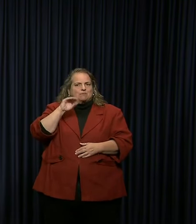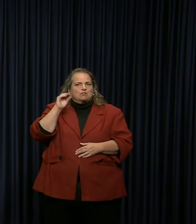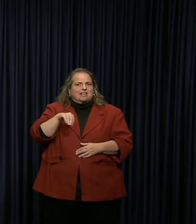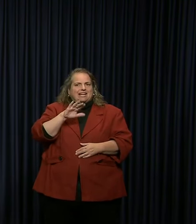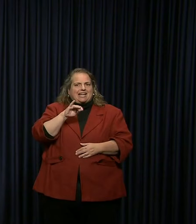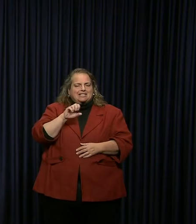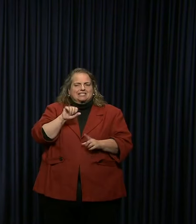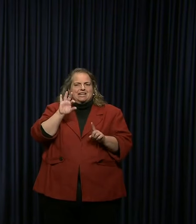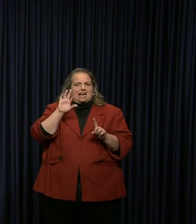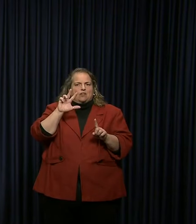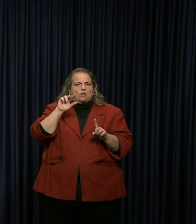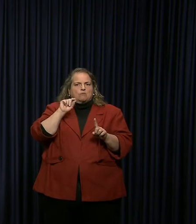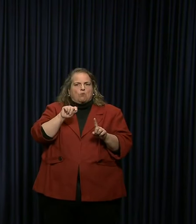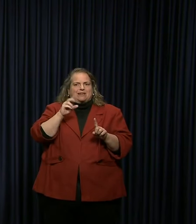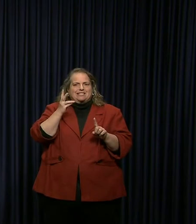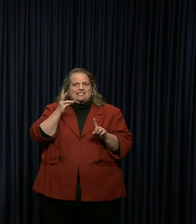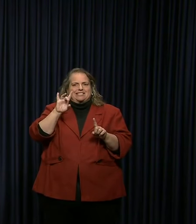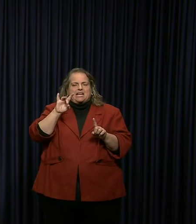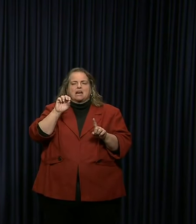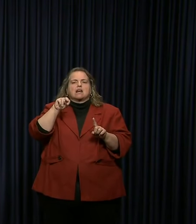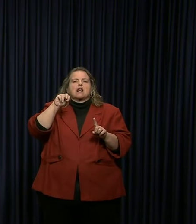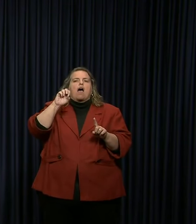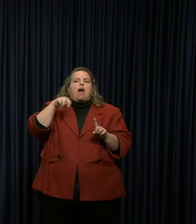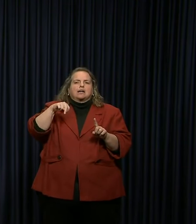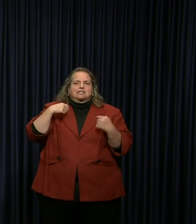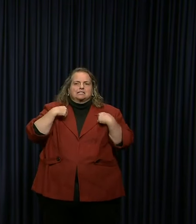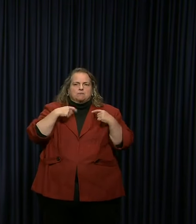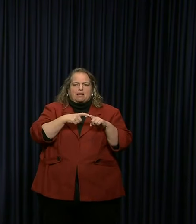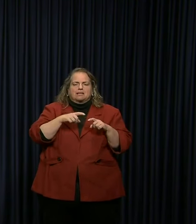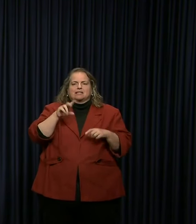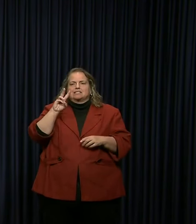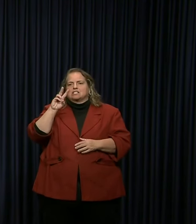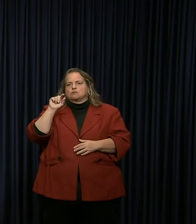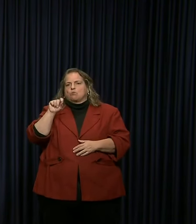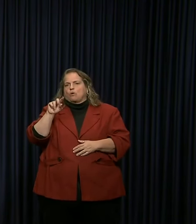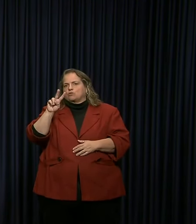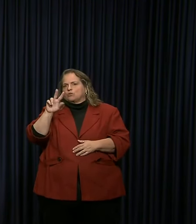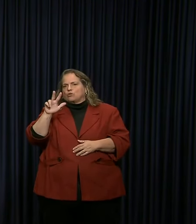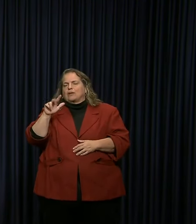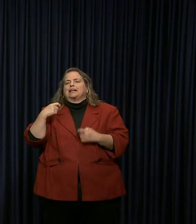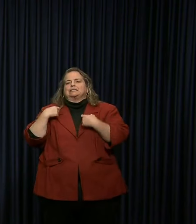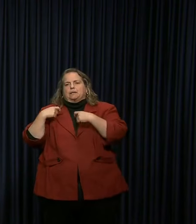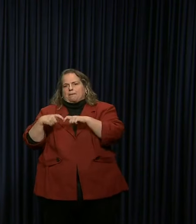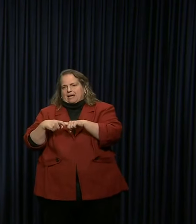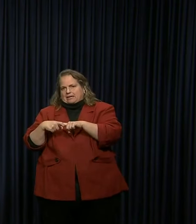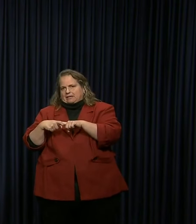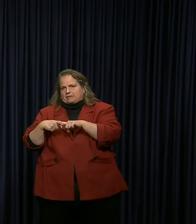those are 93.68% non-Hispanic and 6.32% Hispanic.